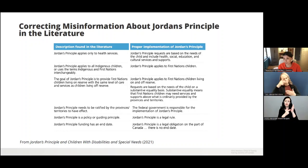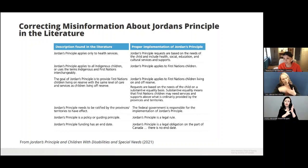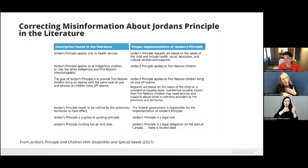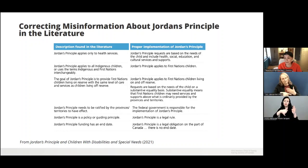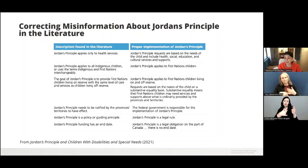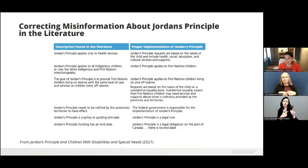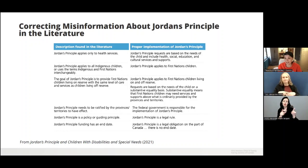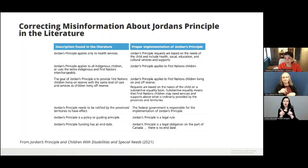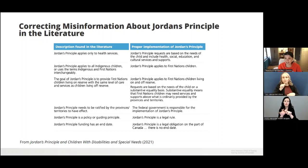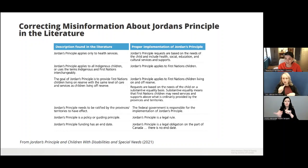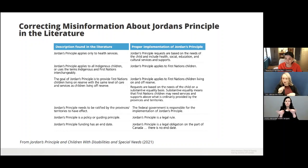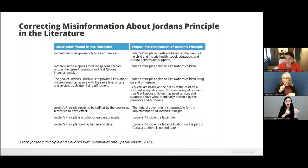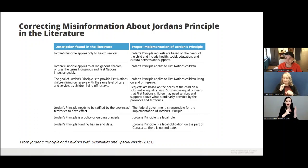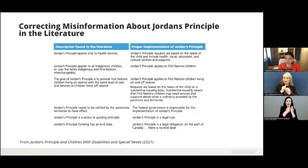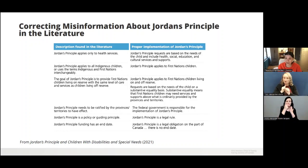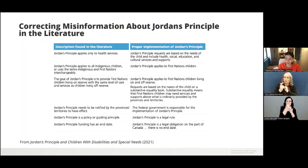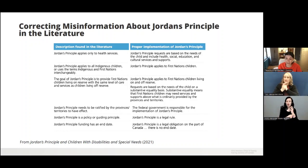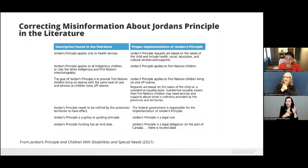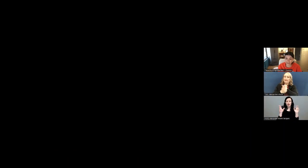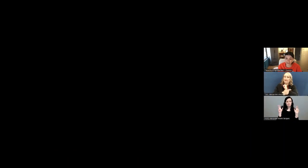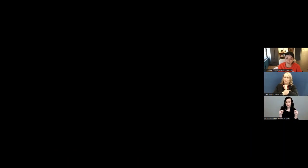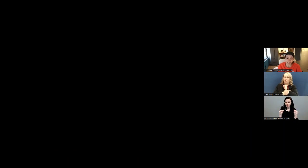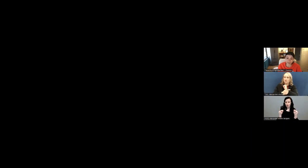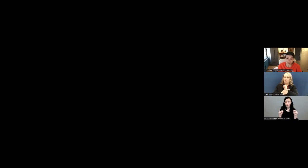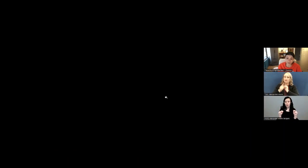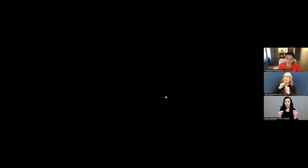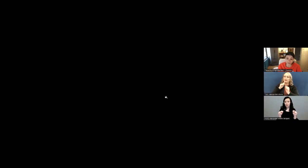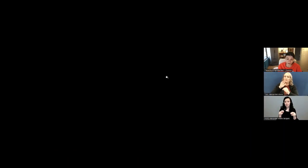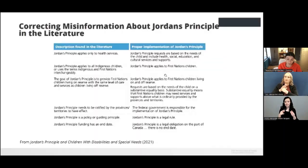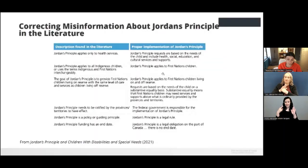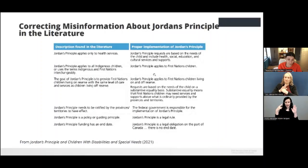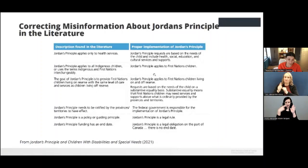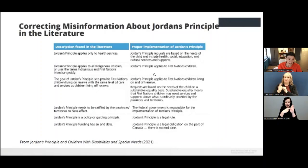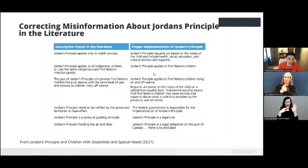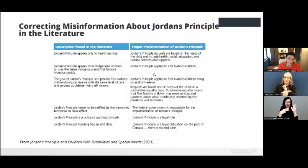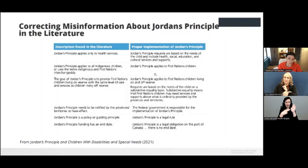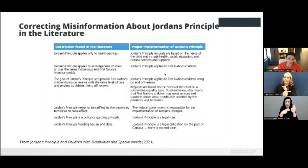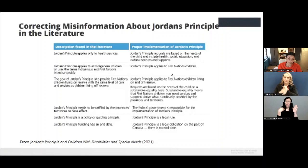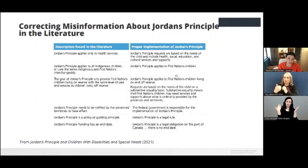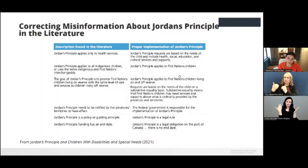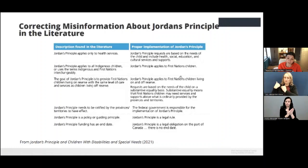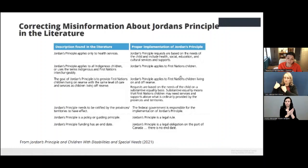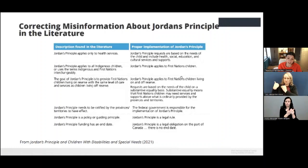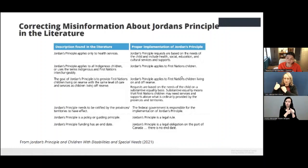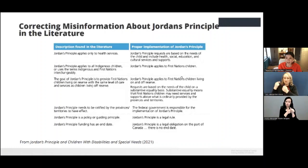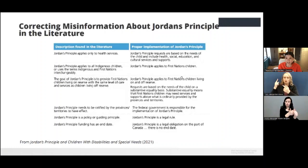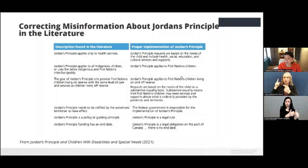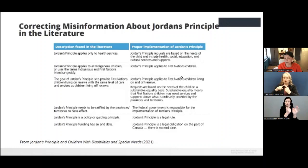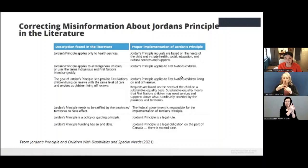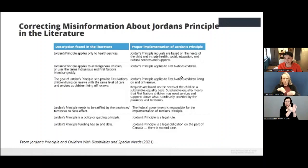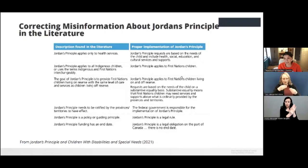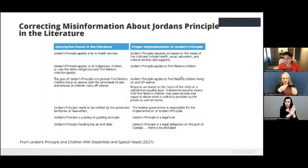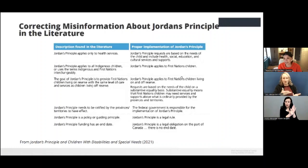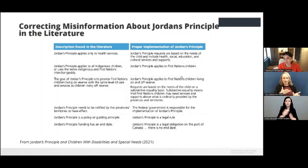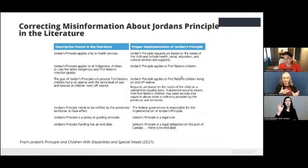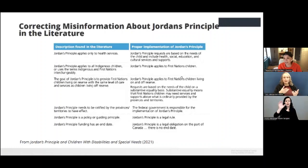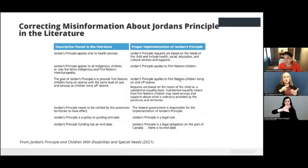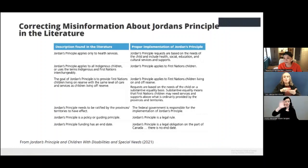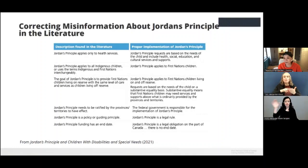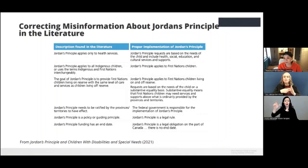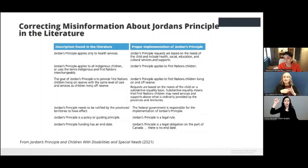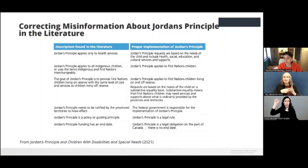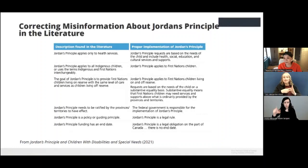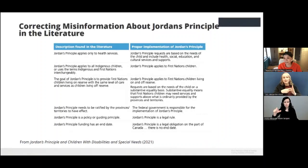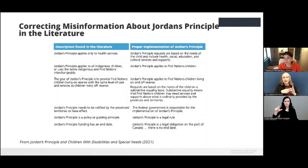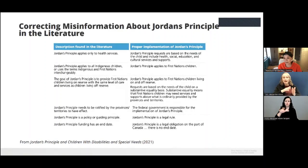legal rule that Canada is legally obligated to fulfill. And with that, Jordan's Principle has no end date.